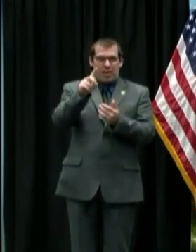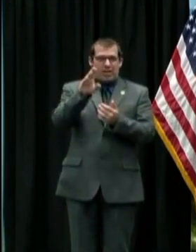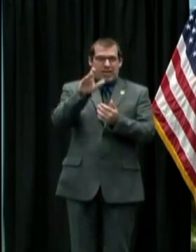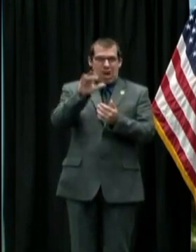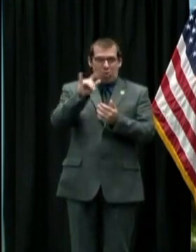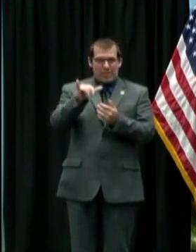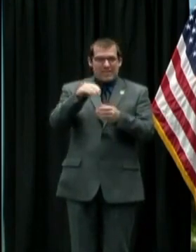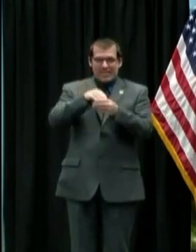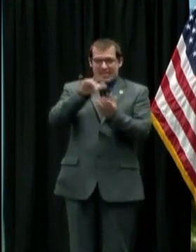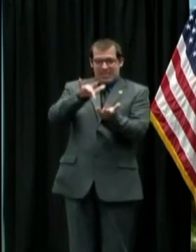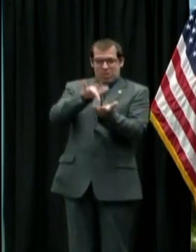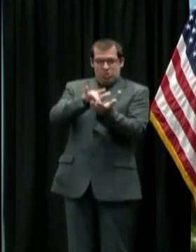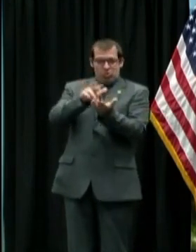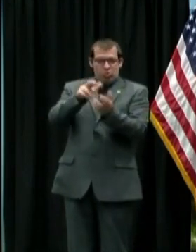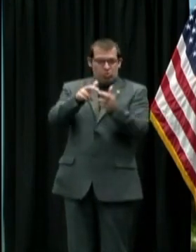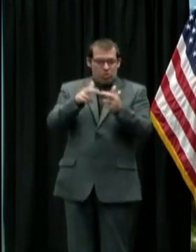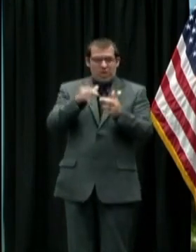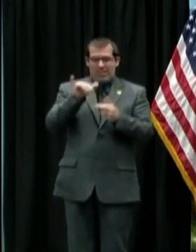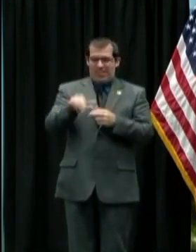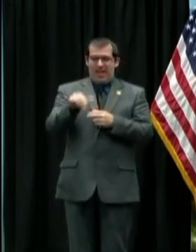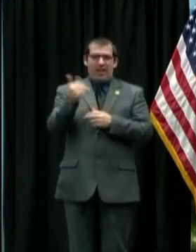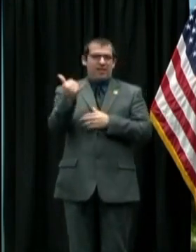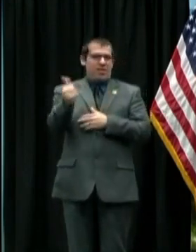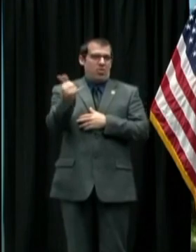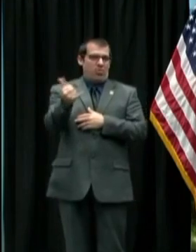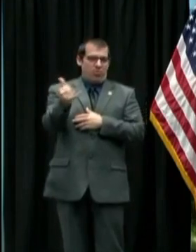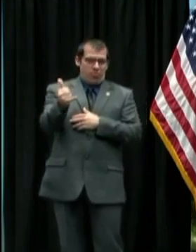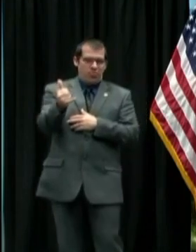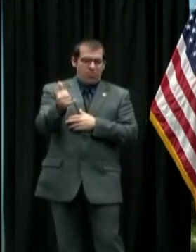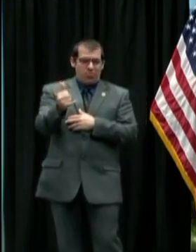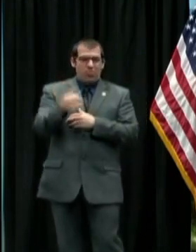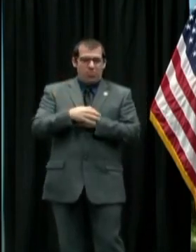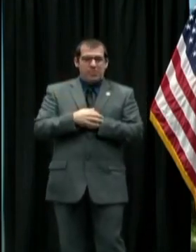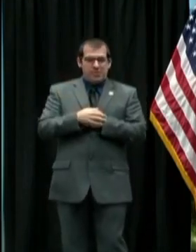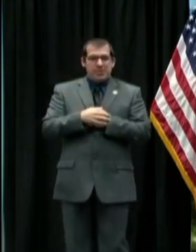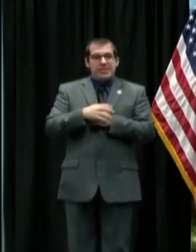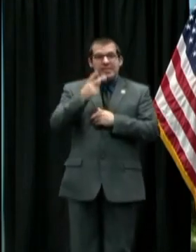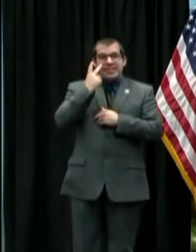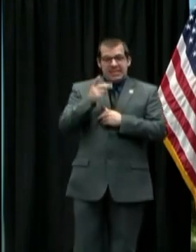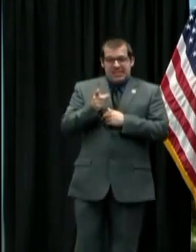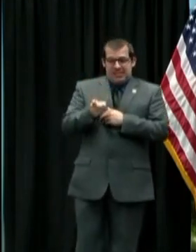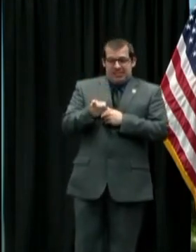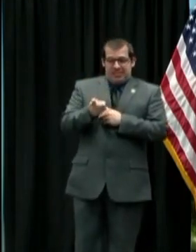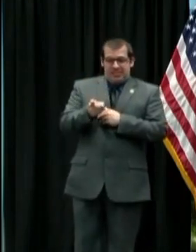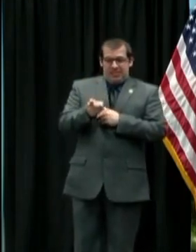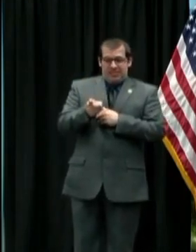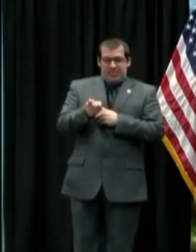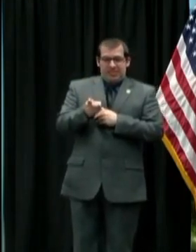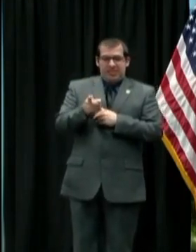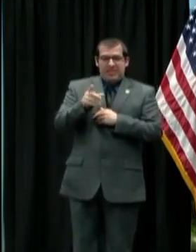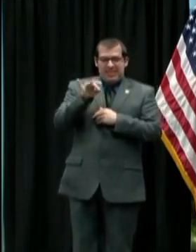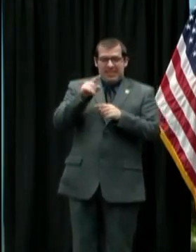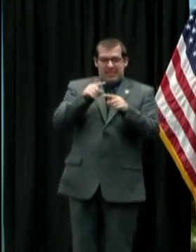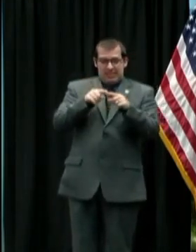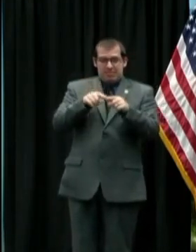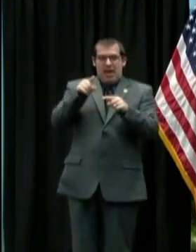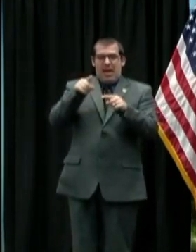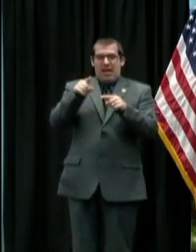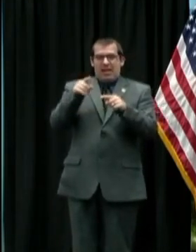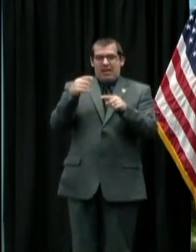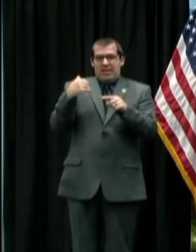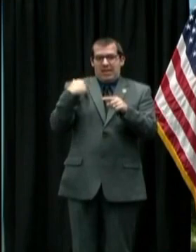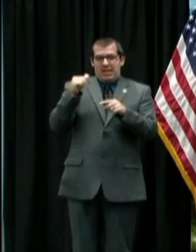region, and that is the yellow, and you can see that it had a spike here